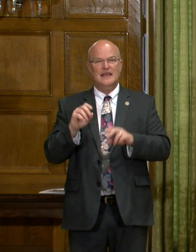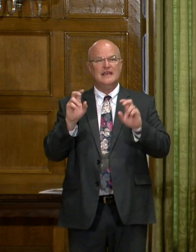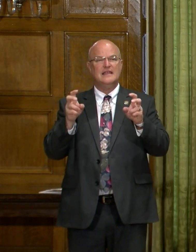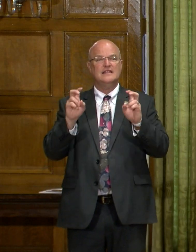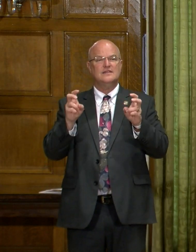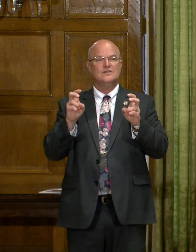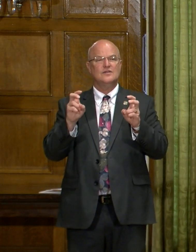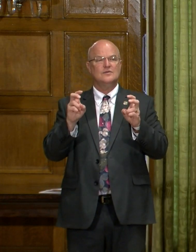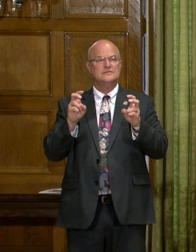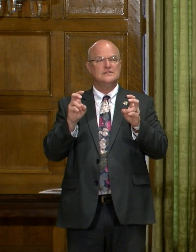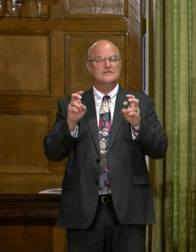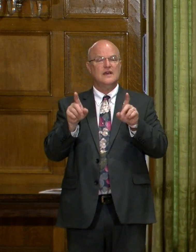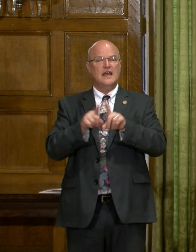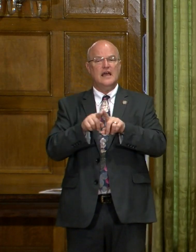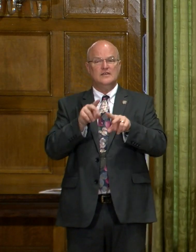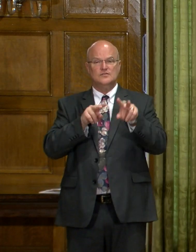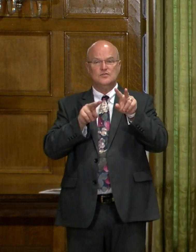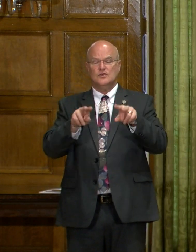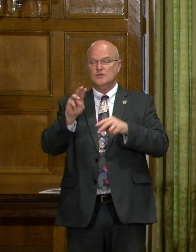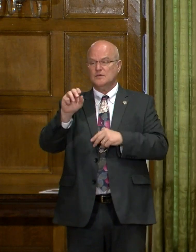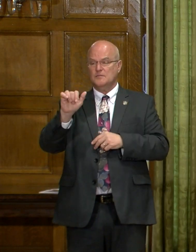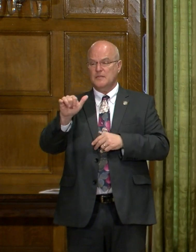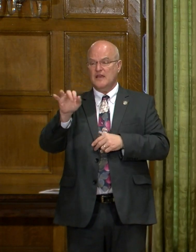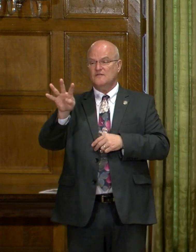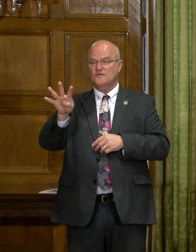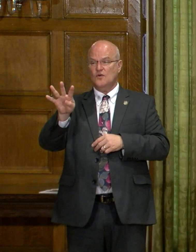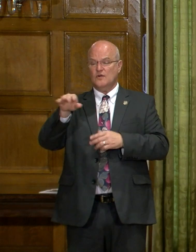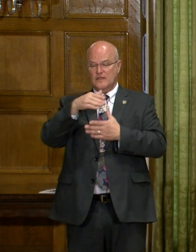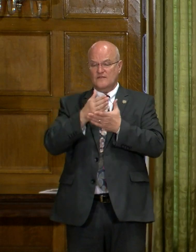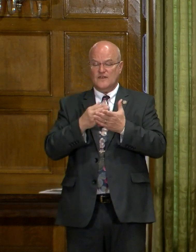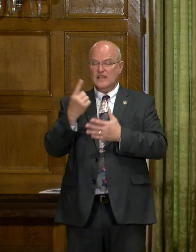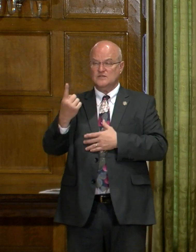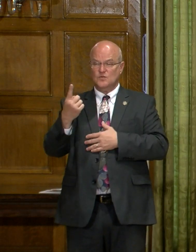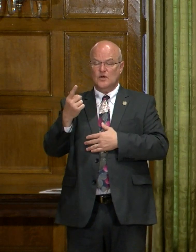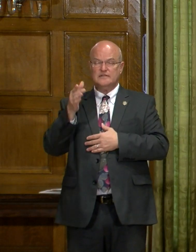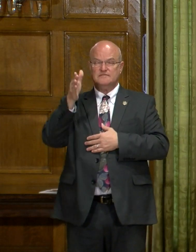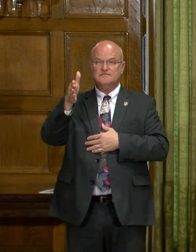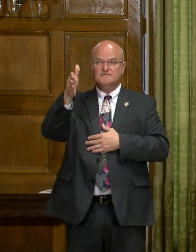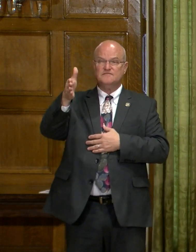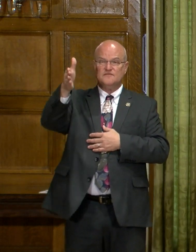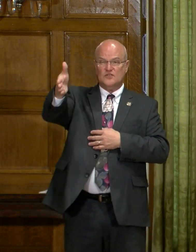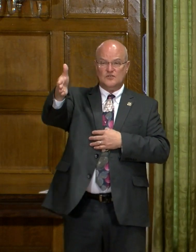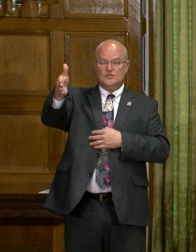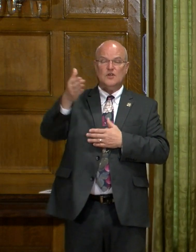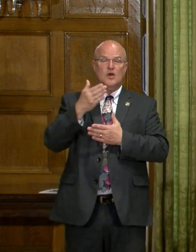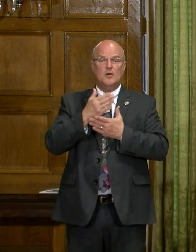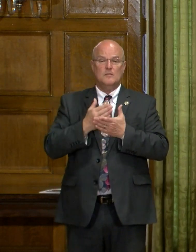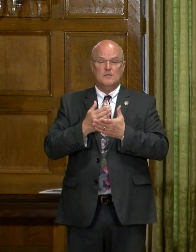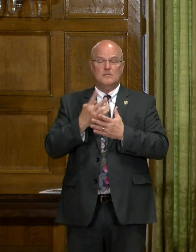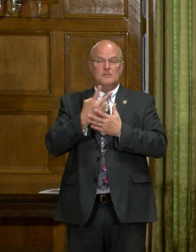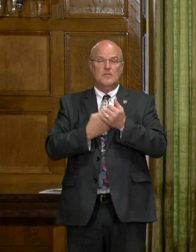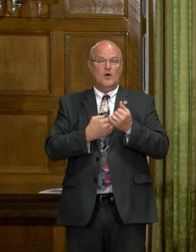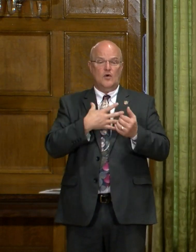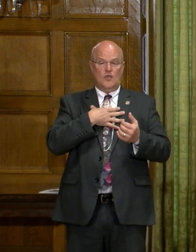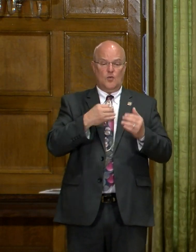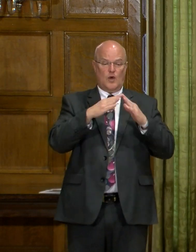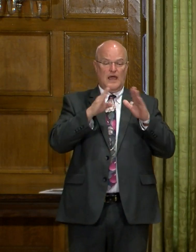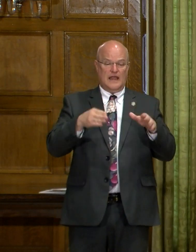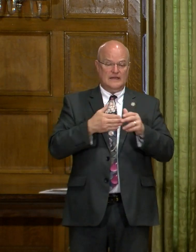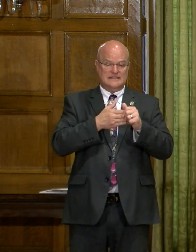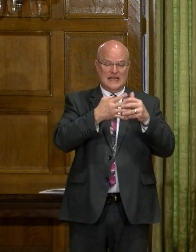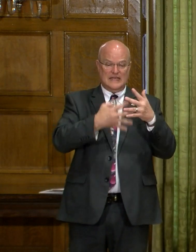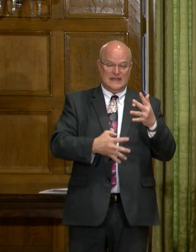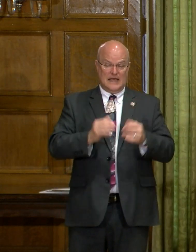In terms of, as you look to May 4th and Phase 1 and on to the future, both the White House guidelines and